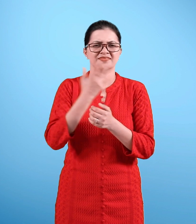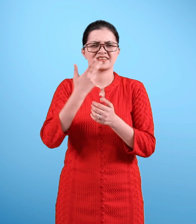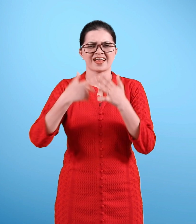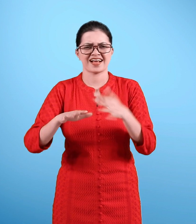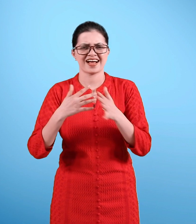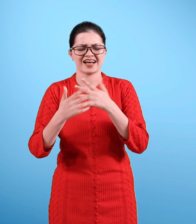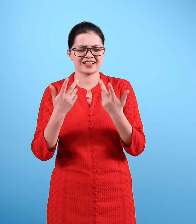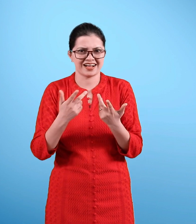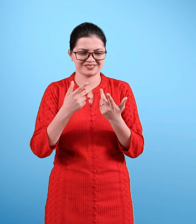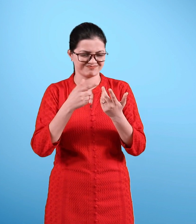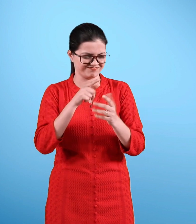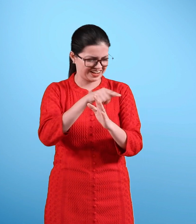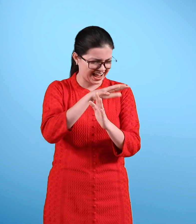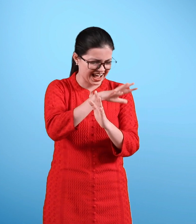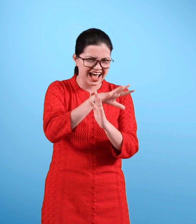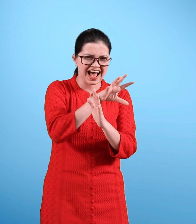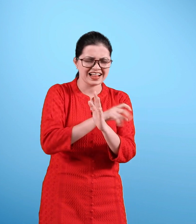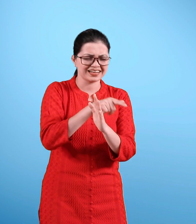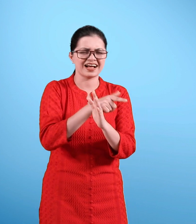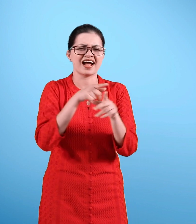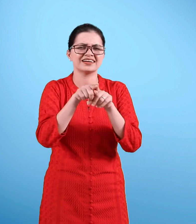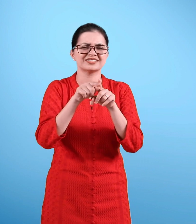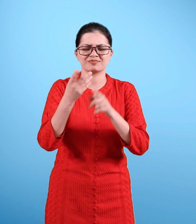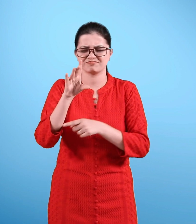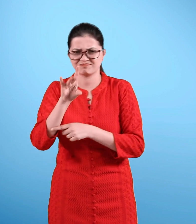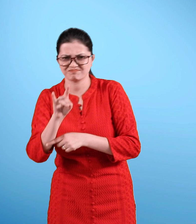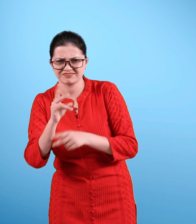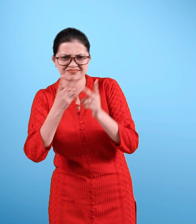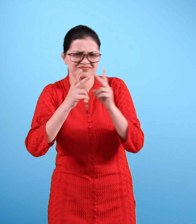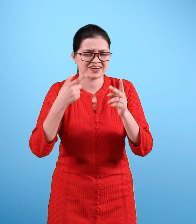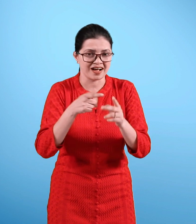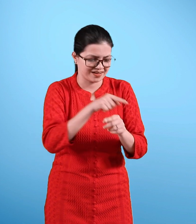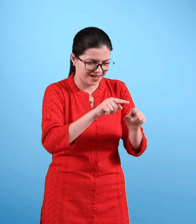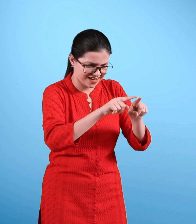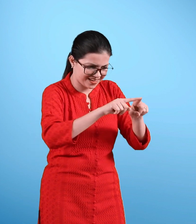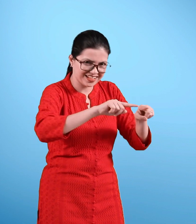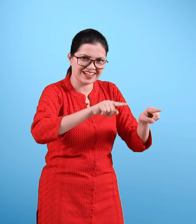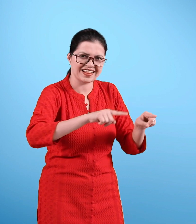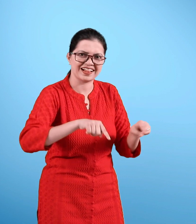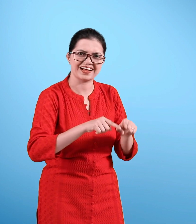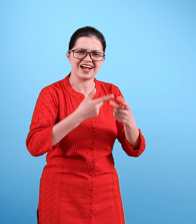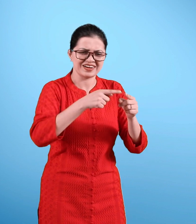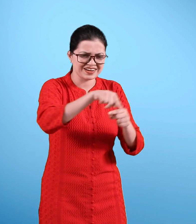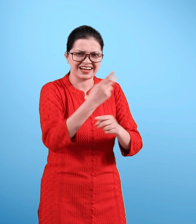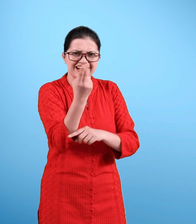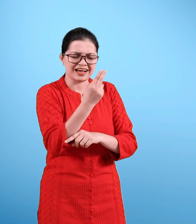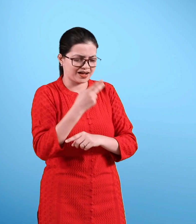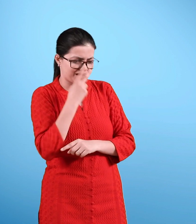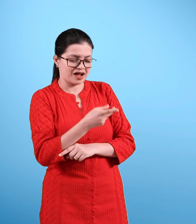Shadows give us some information about shapes of objects. Sometimes shadows can also mislead us about the